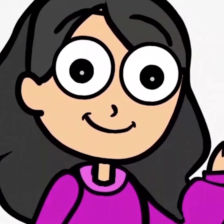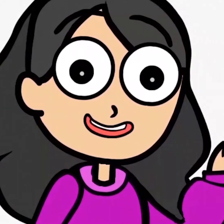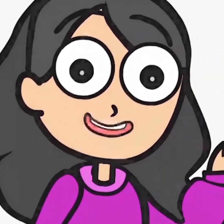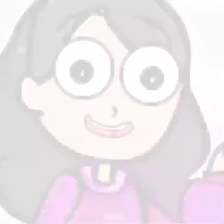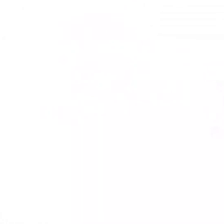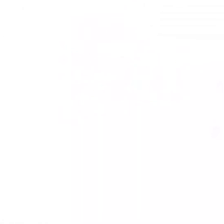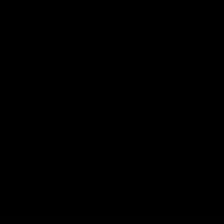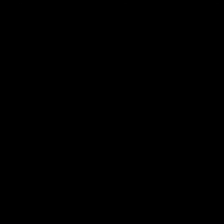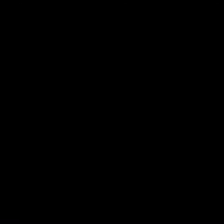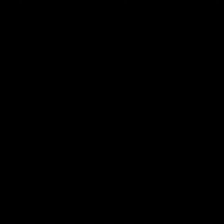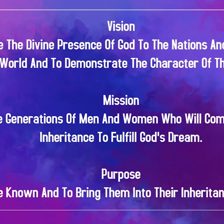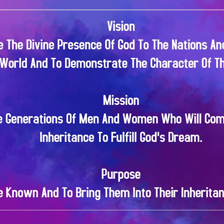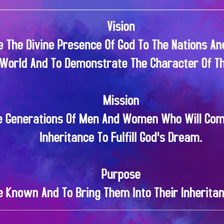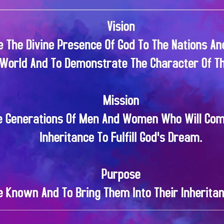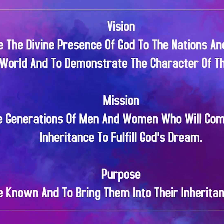Bye-bye.